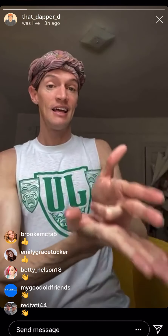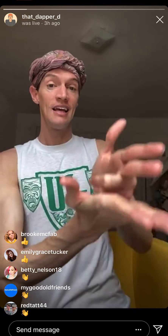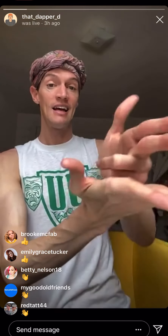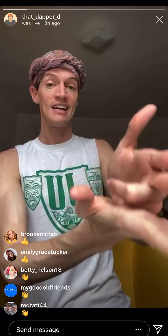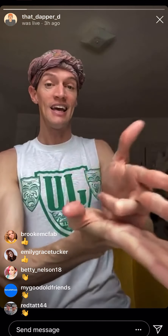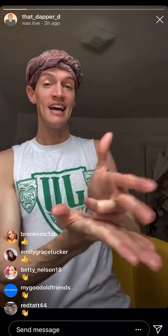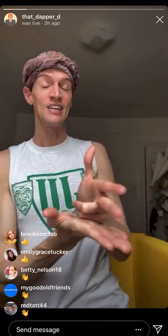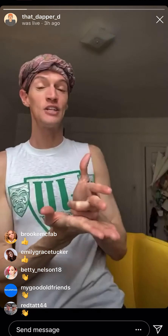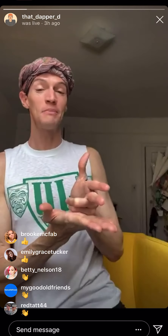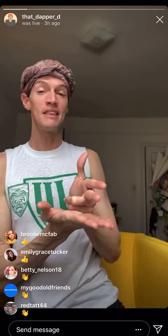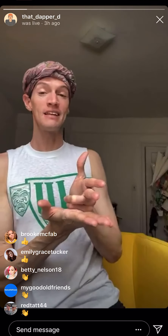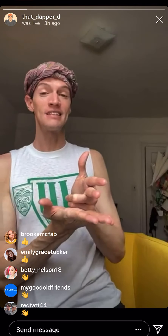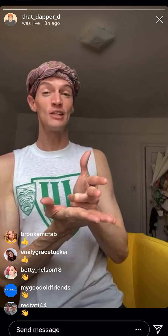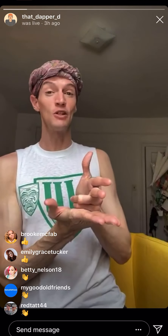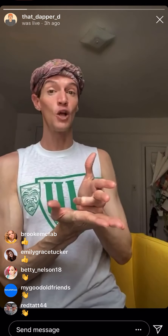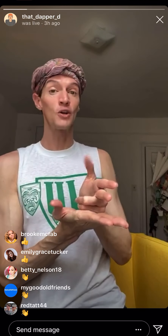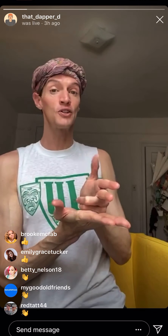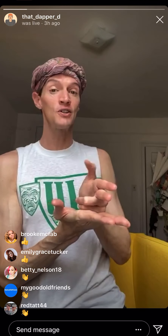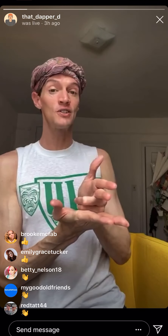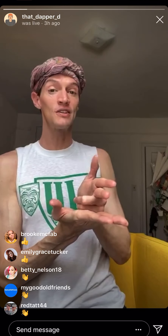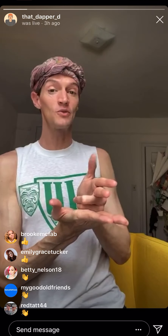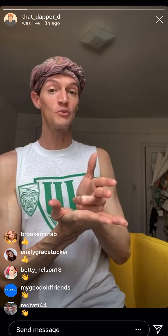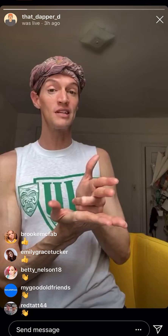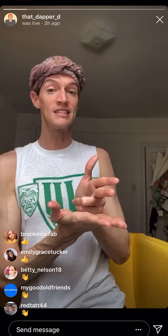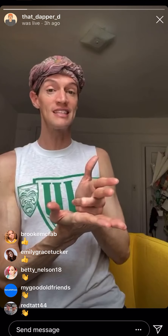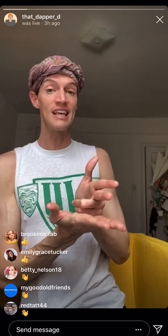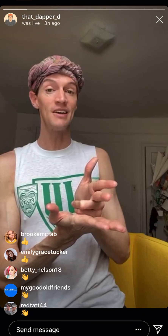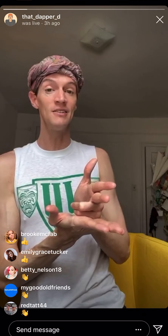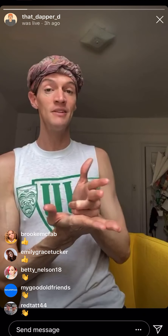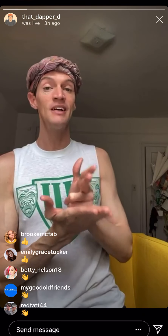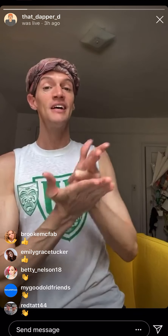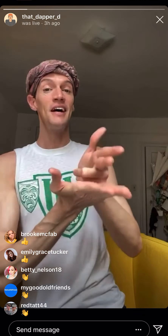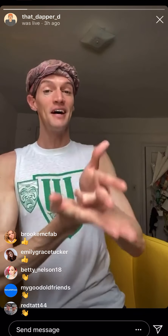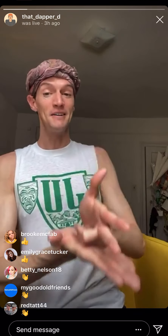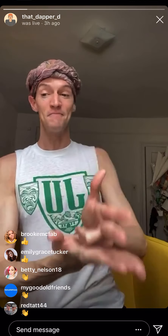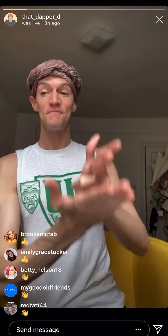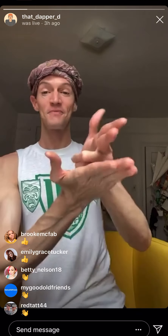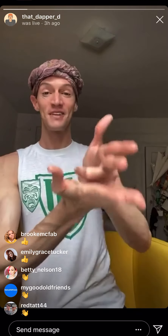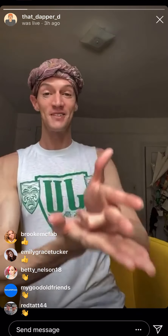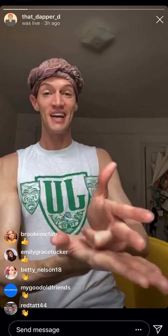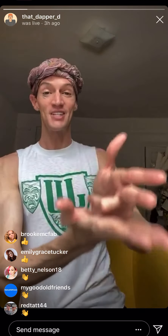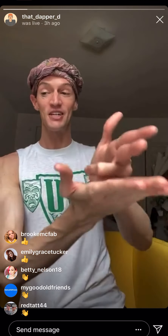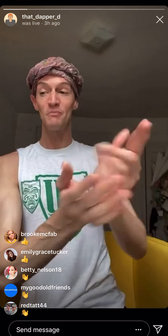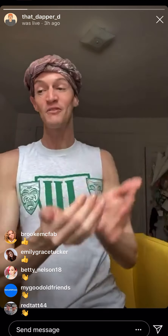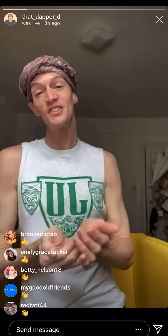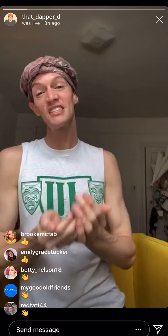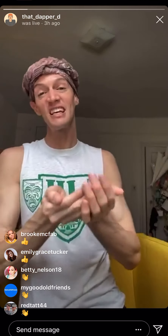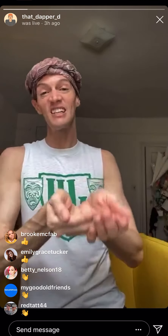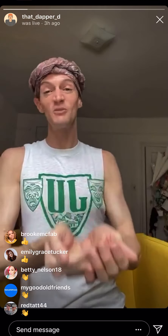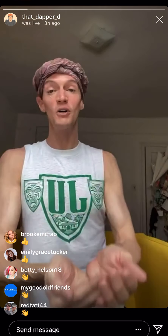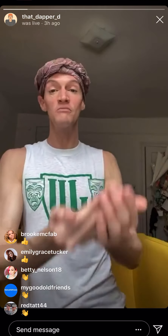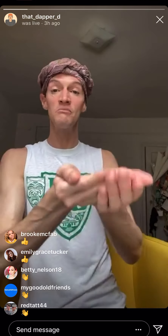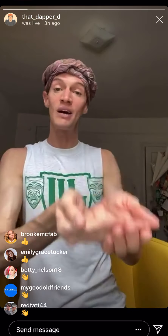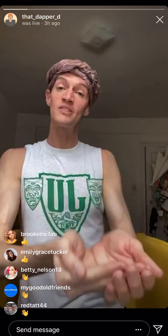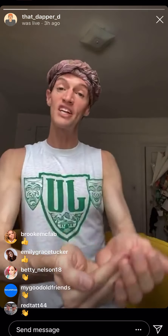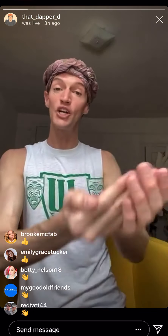yeah a ship i think is a little larger so this represents the sail um so yeah ship or if it's just like a little boat i was in a canoe